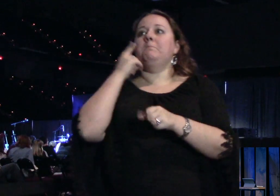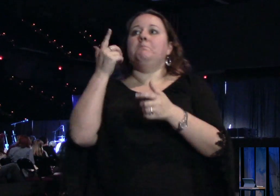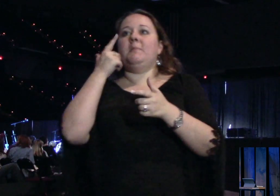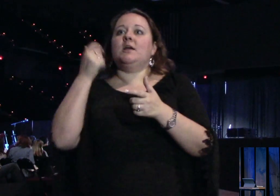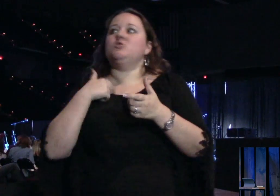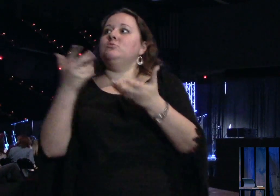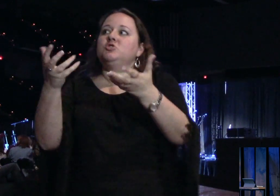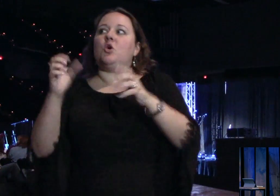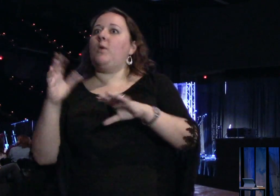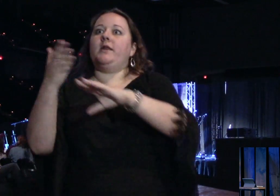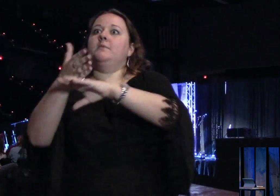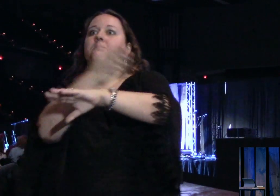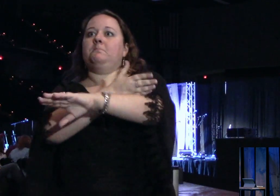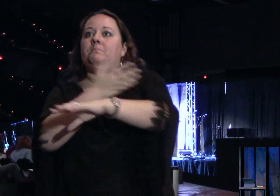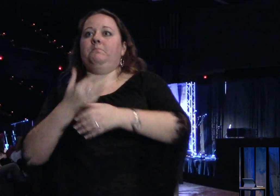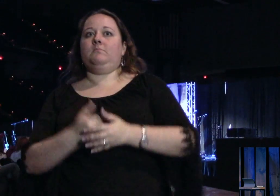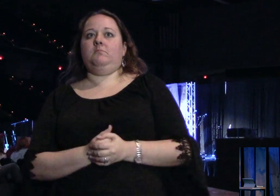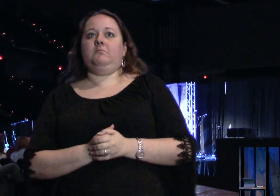Okay.